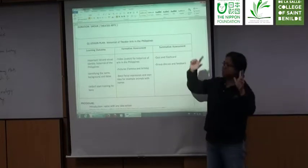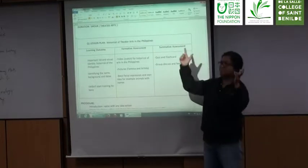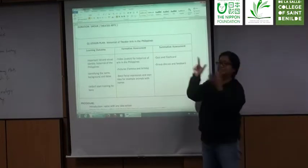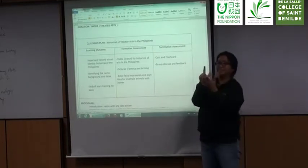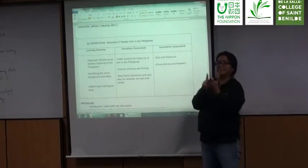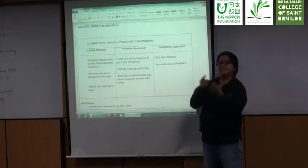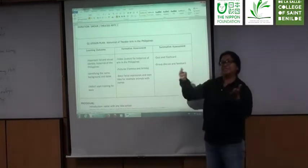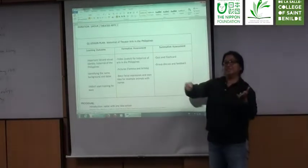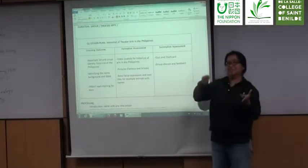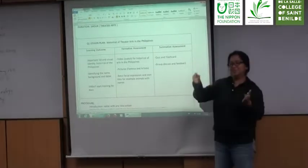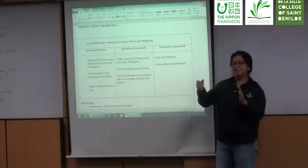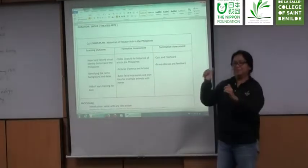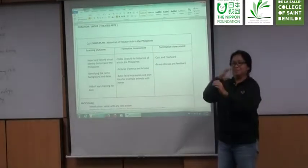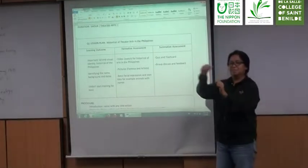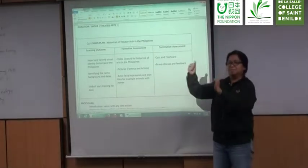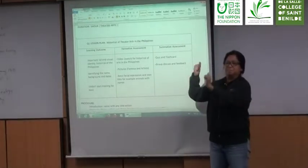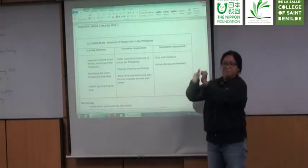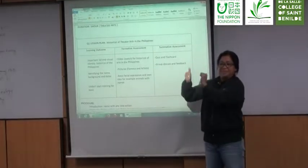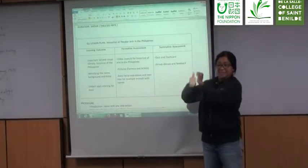I'm